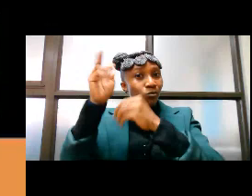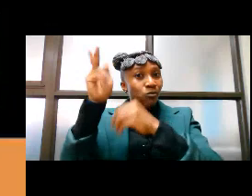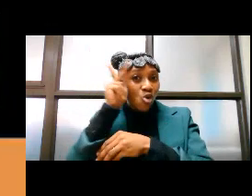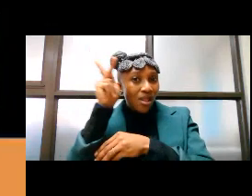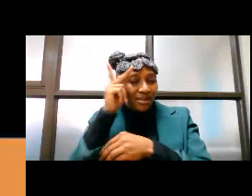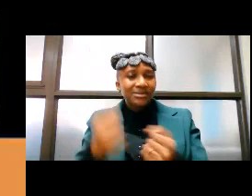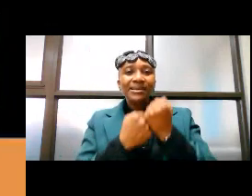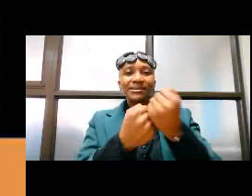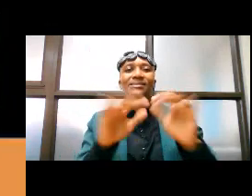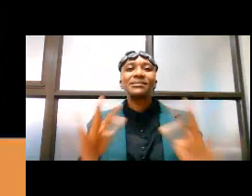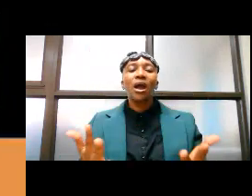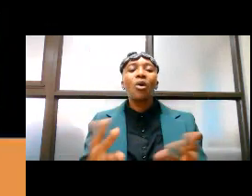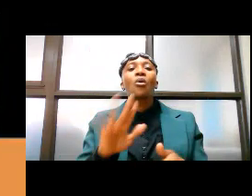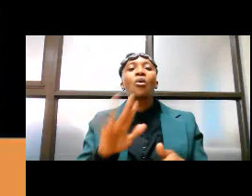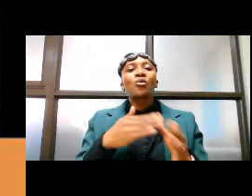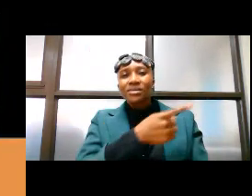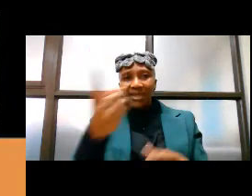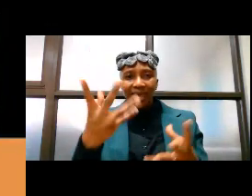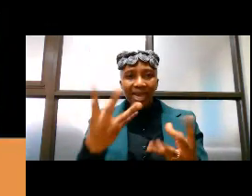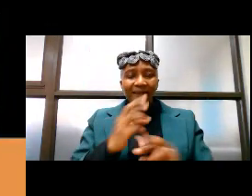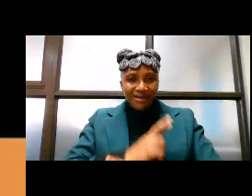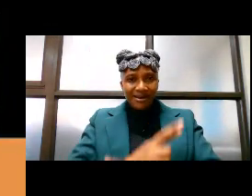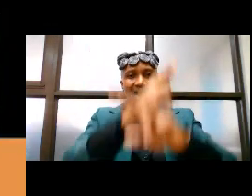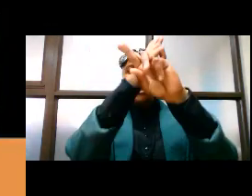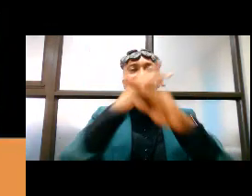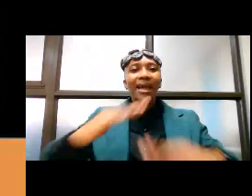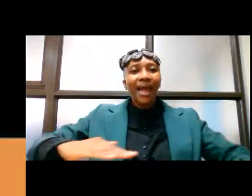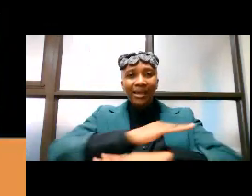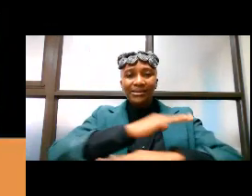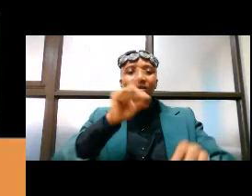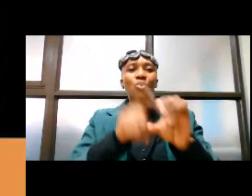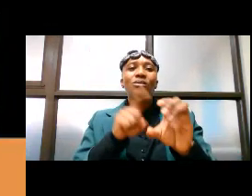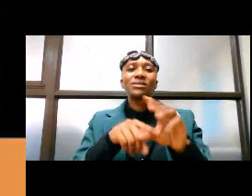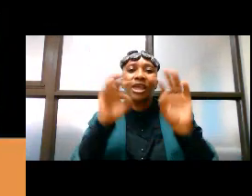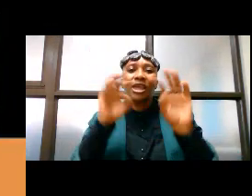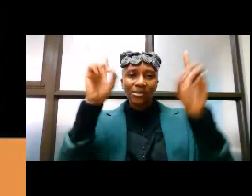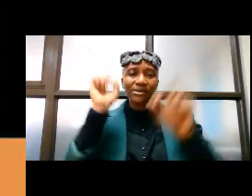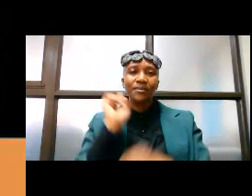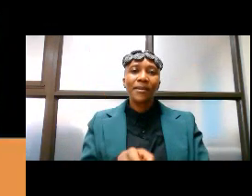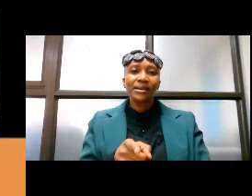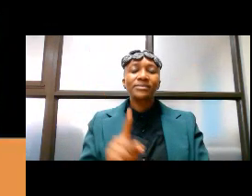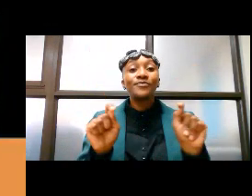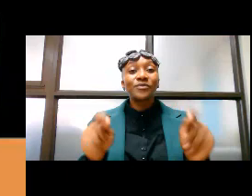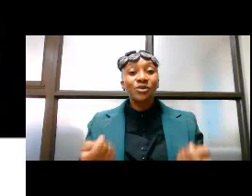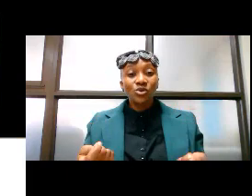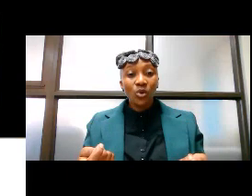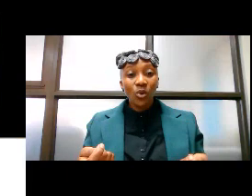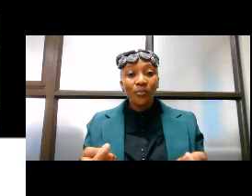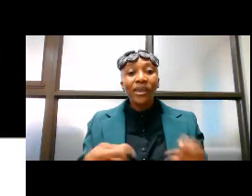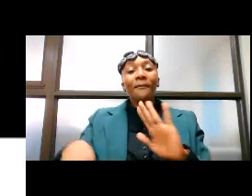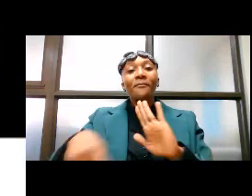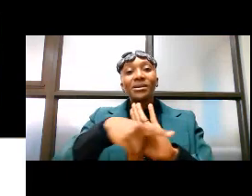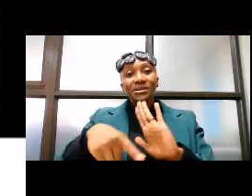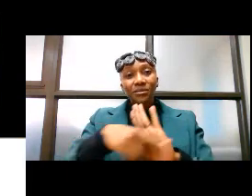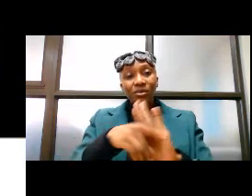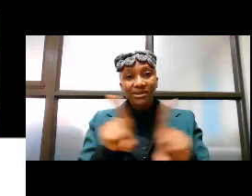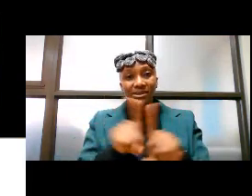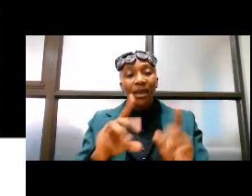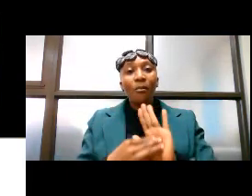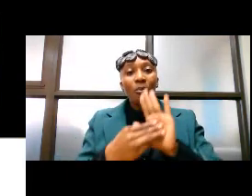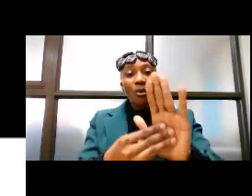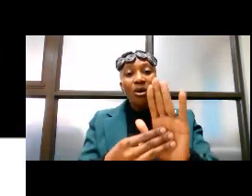have the same right to access quality education. So the principles and the model of